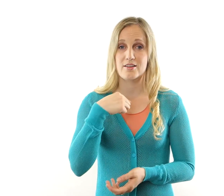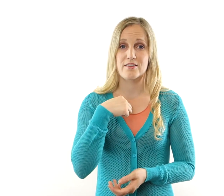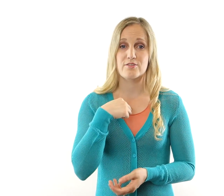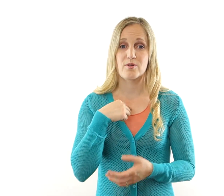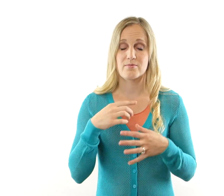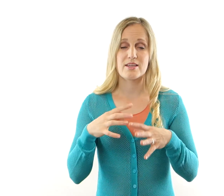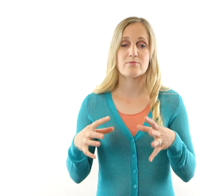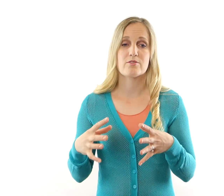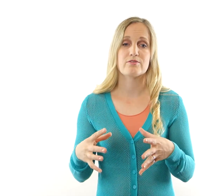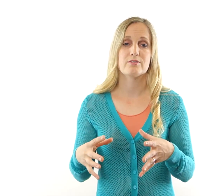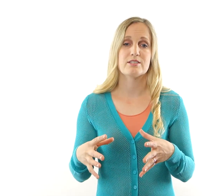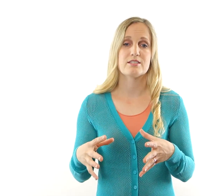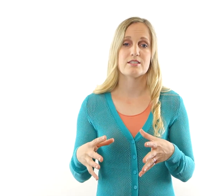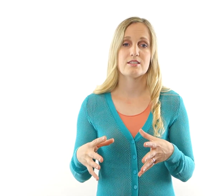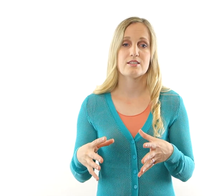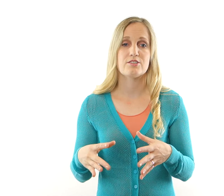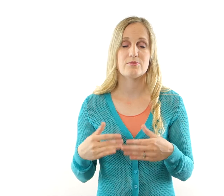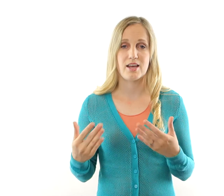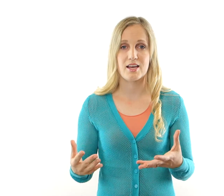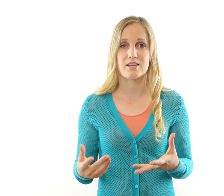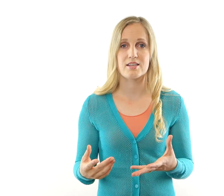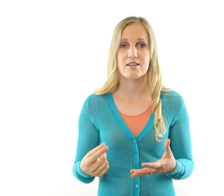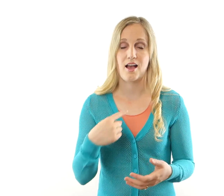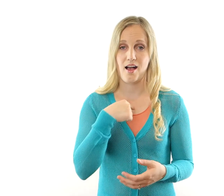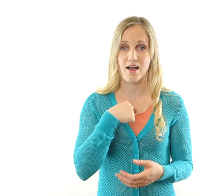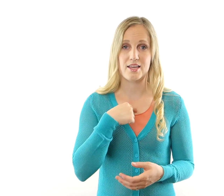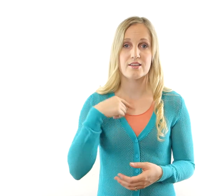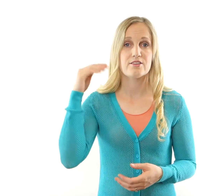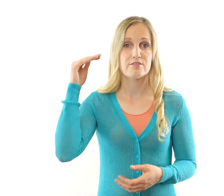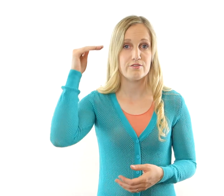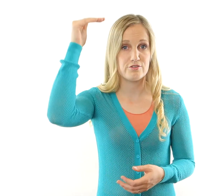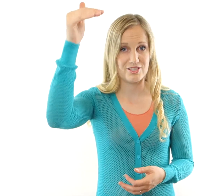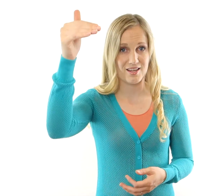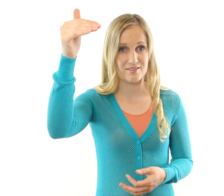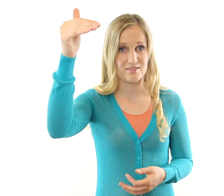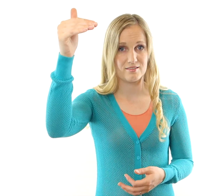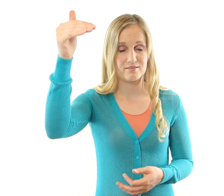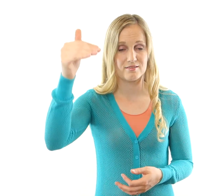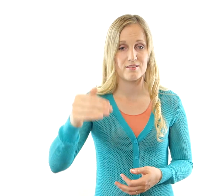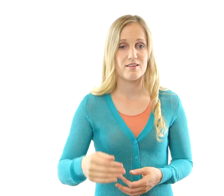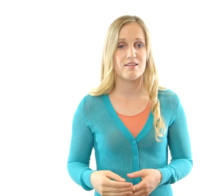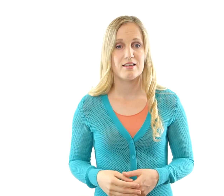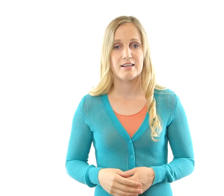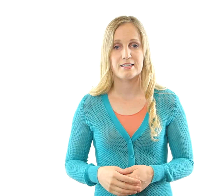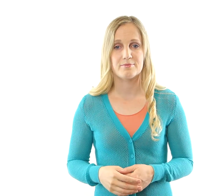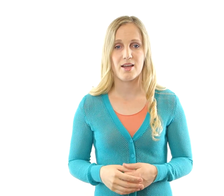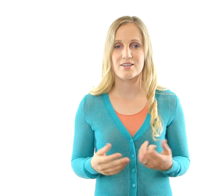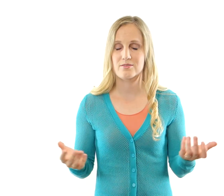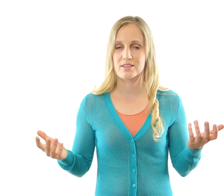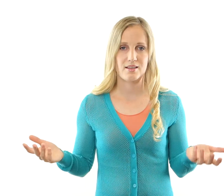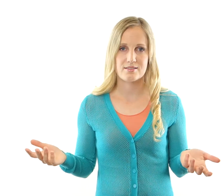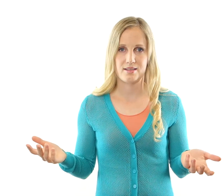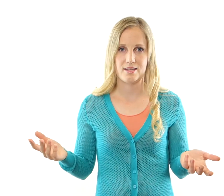if you want to make it more fluent, you would add in I, future tense. I don't think I sign that